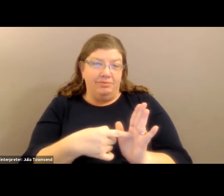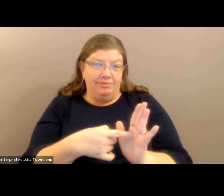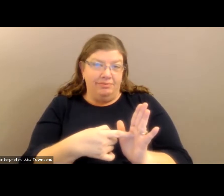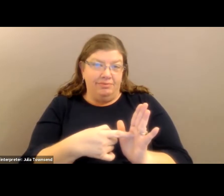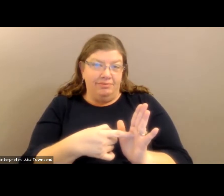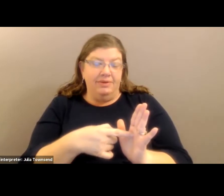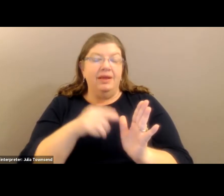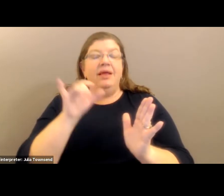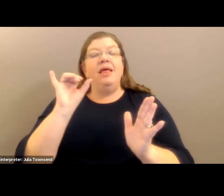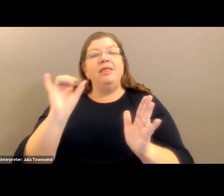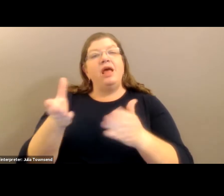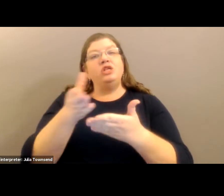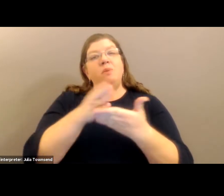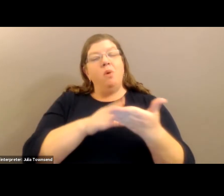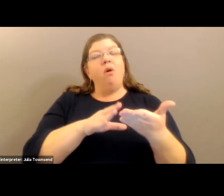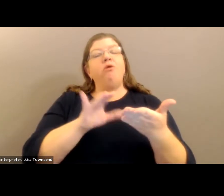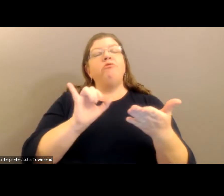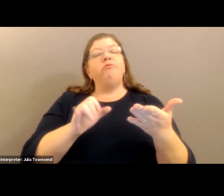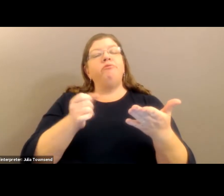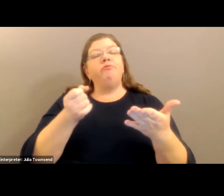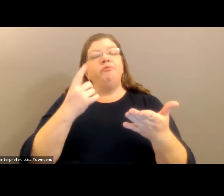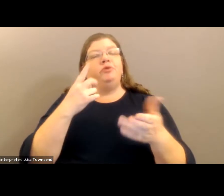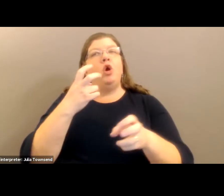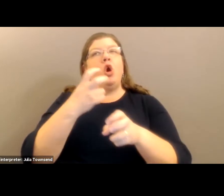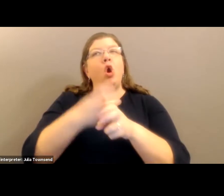this is the part that's hardest for